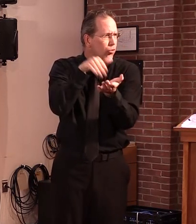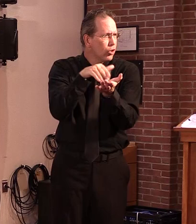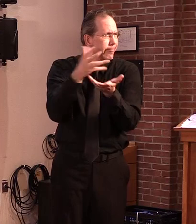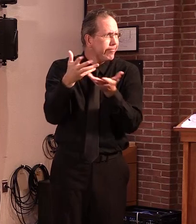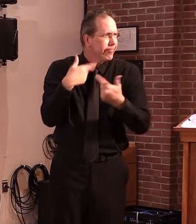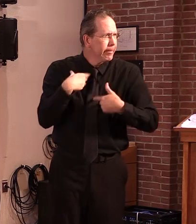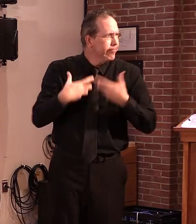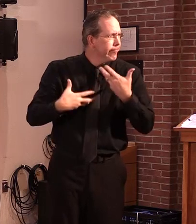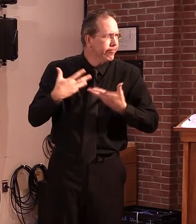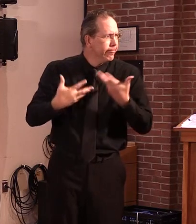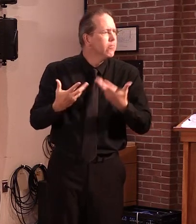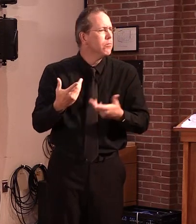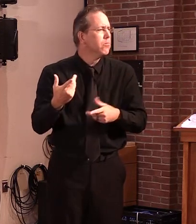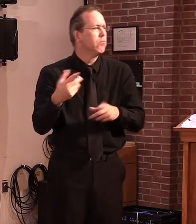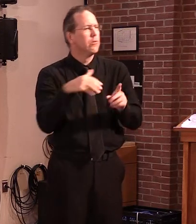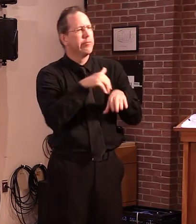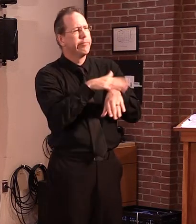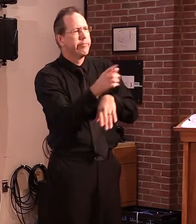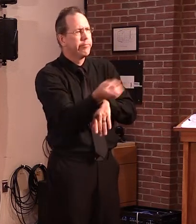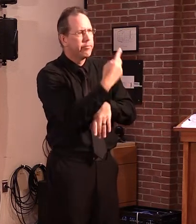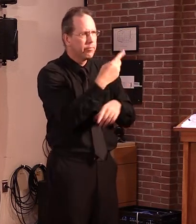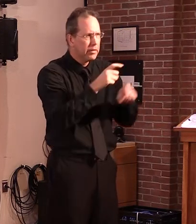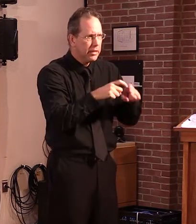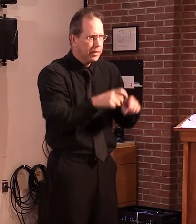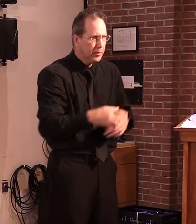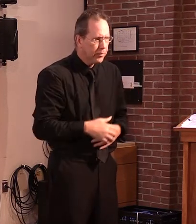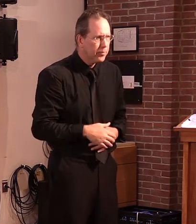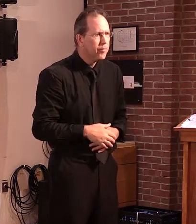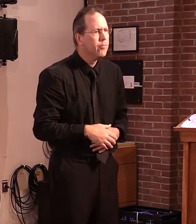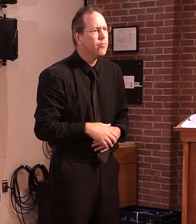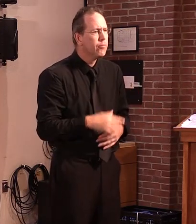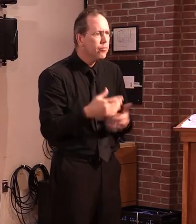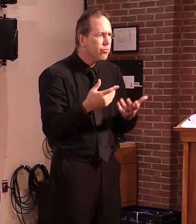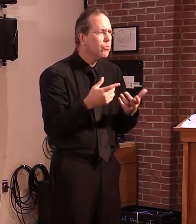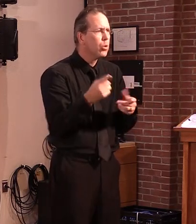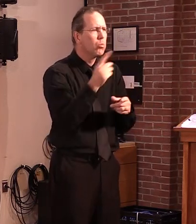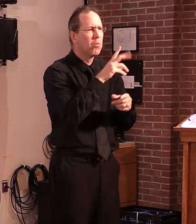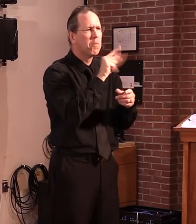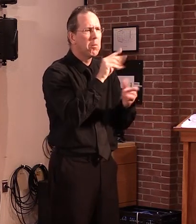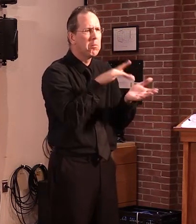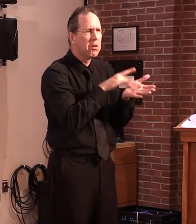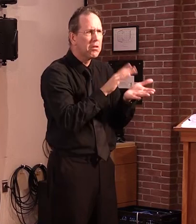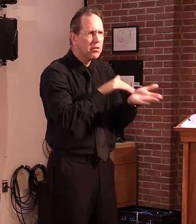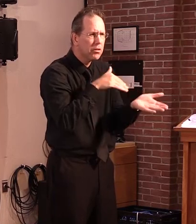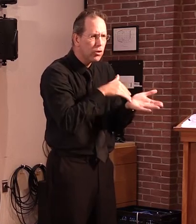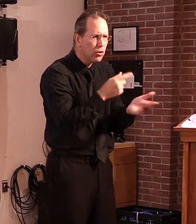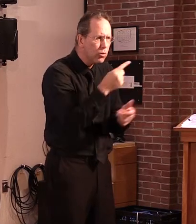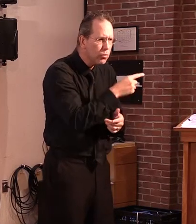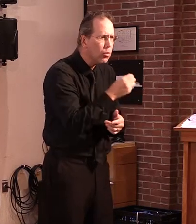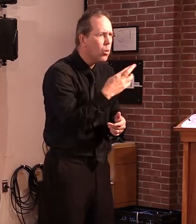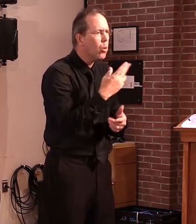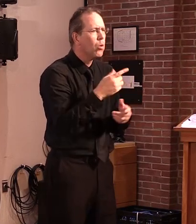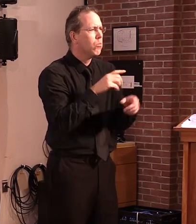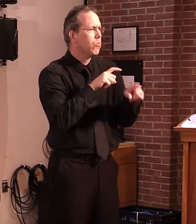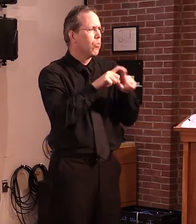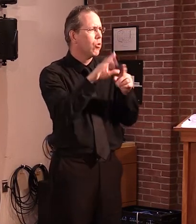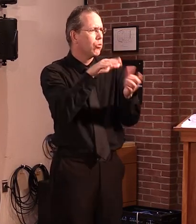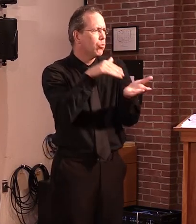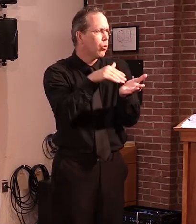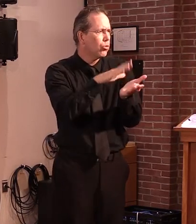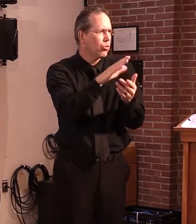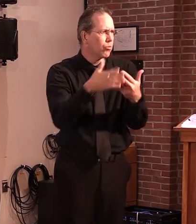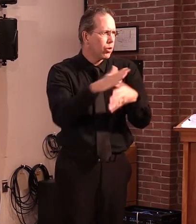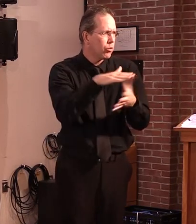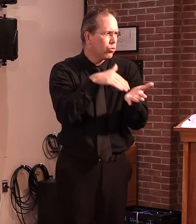There's one also in Waterbury. Please call your primary care provider as well. They